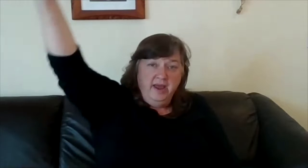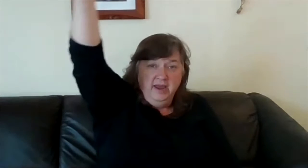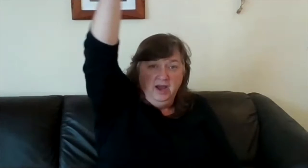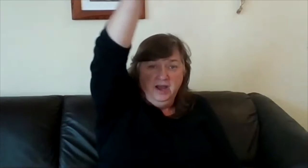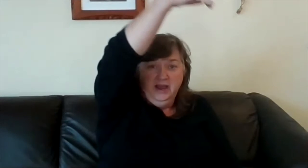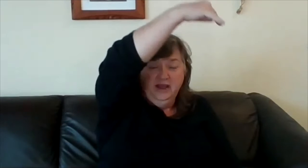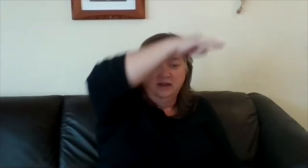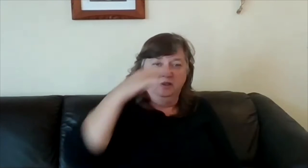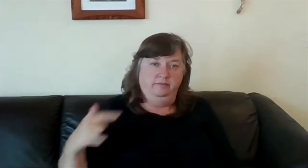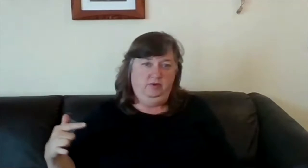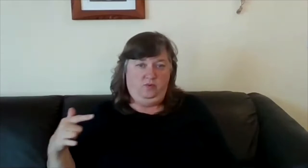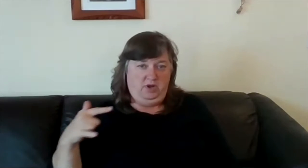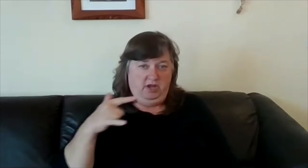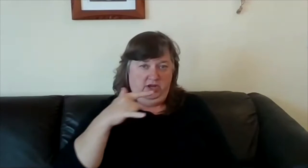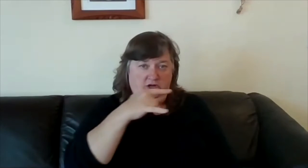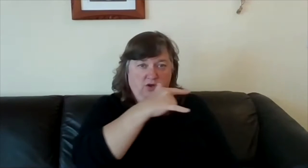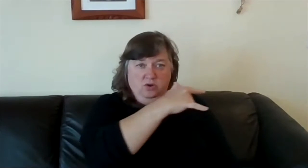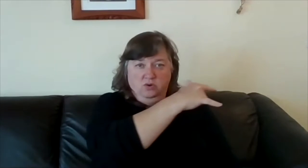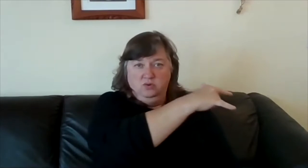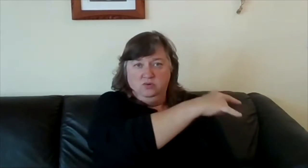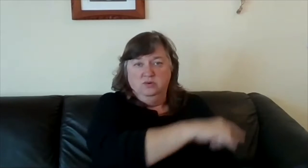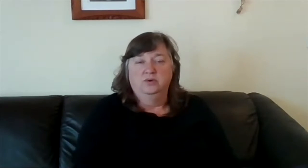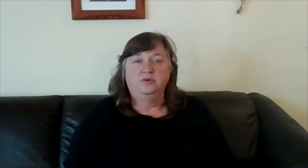way high and it could be way low.